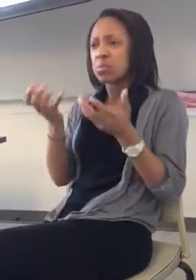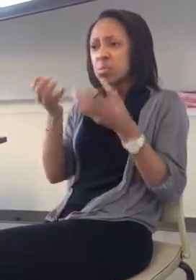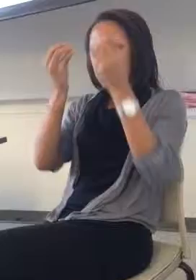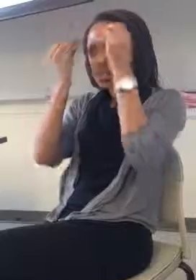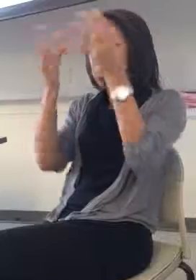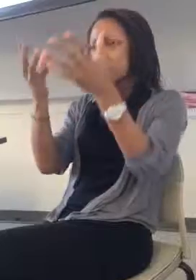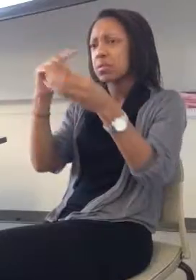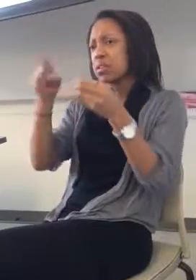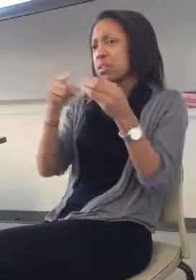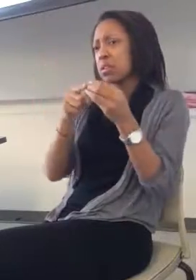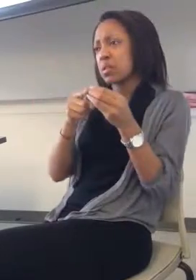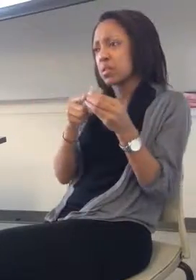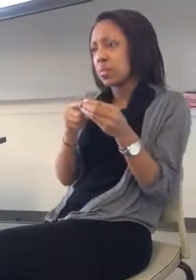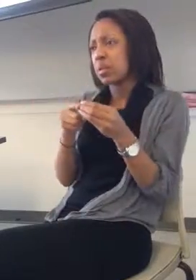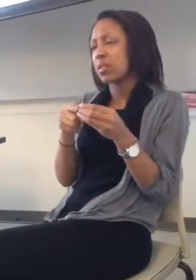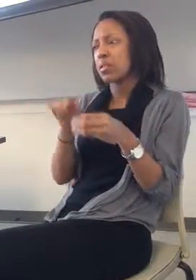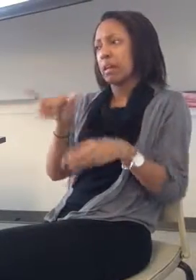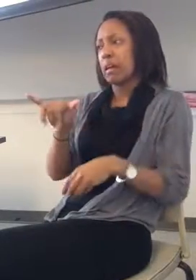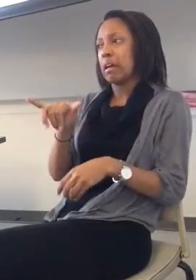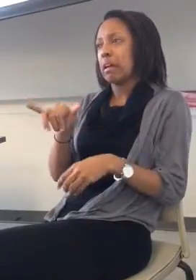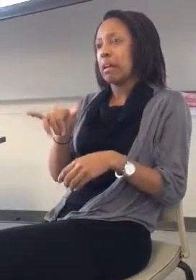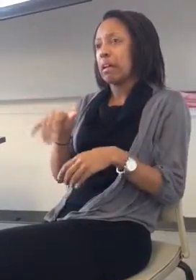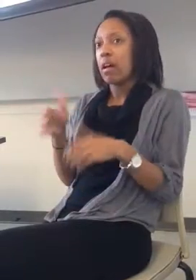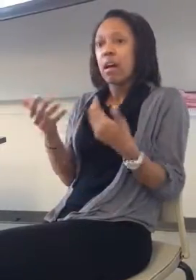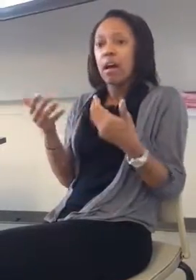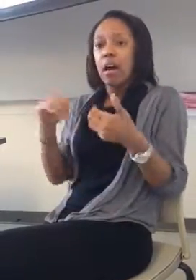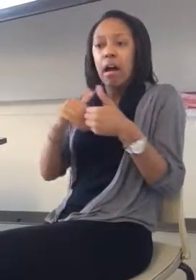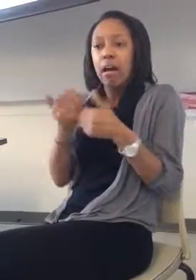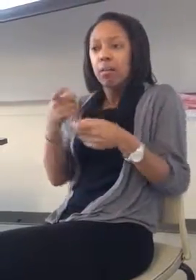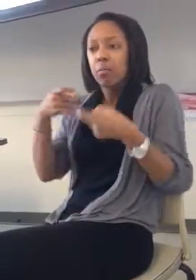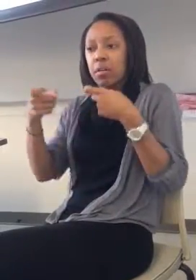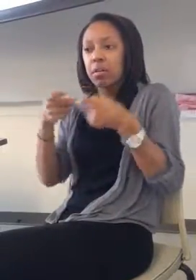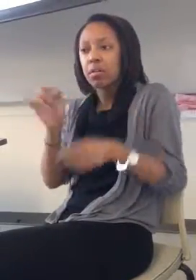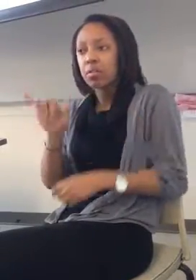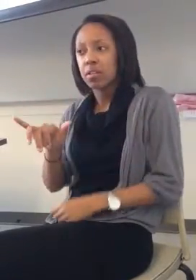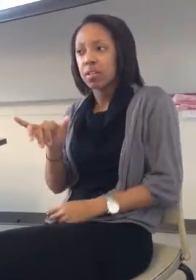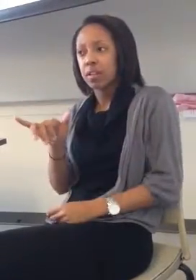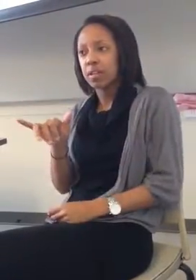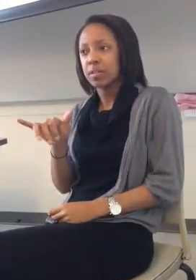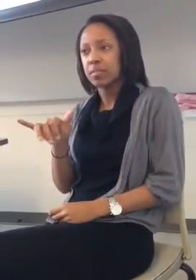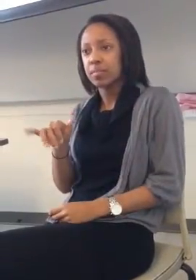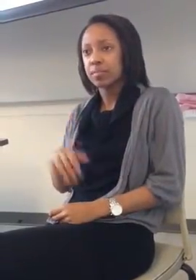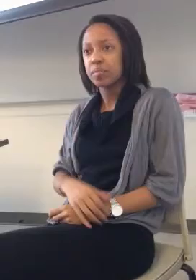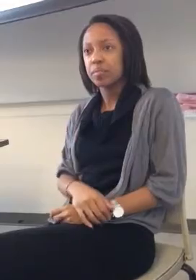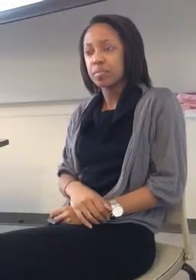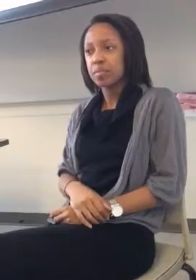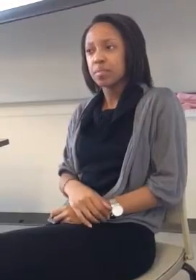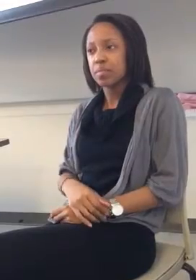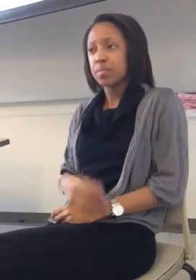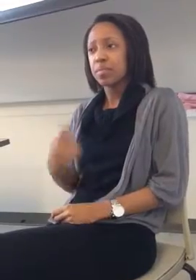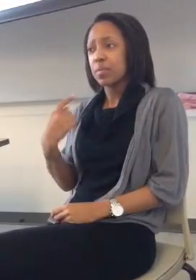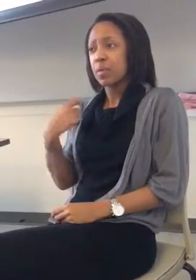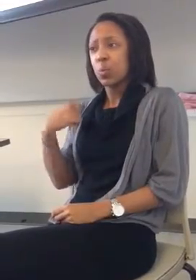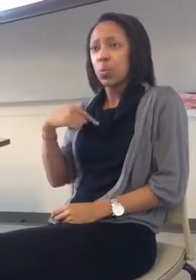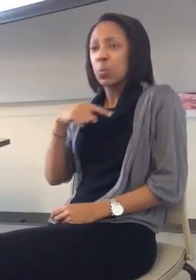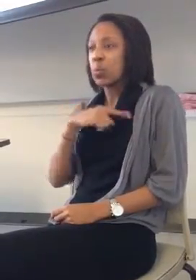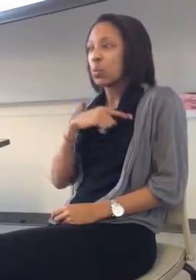do with that? If it totally goes against everything that on a personal basis we believe, what do we do? Yes? We